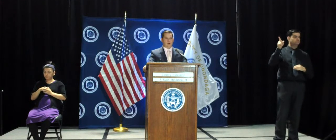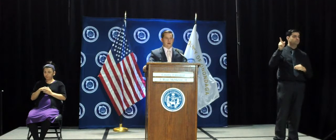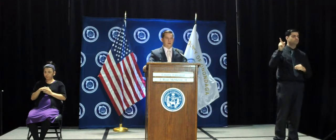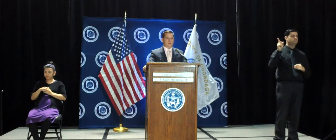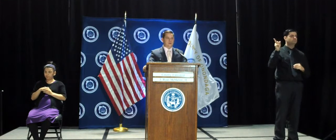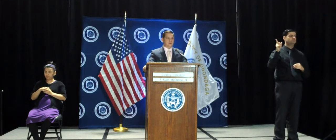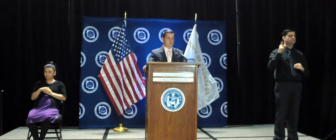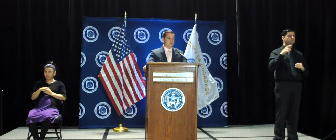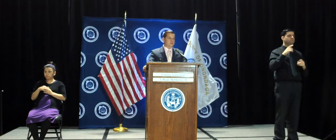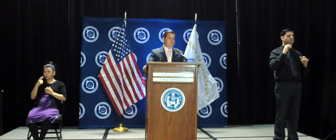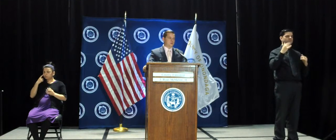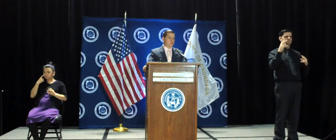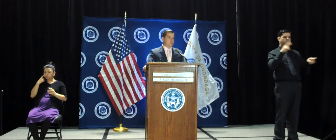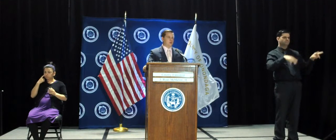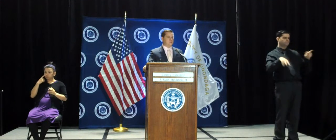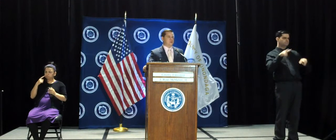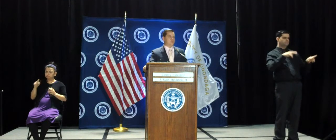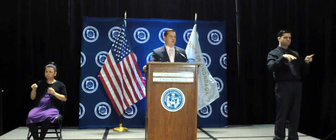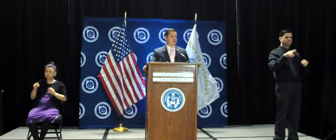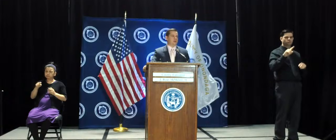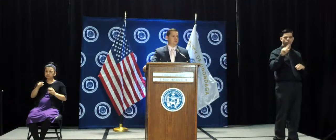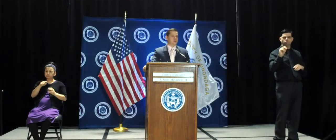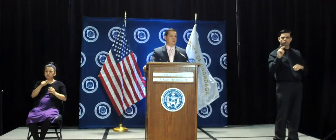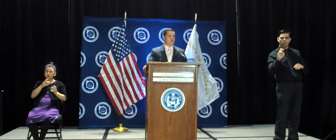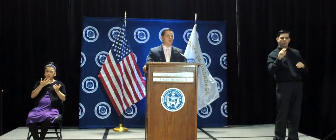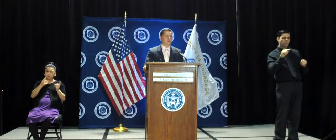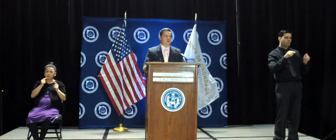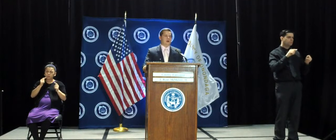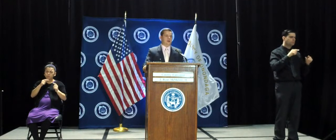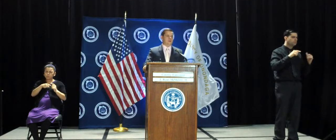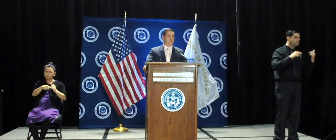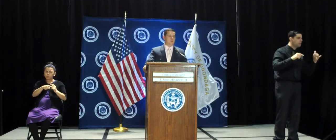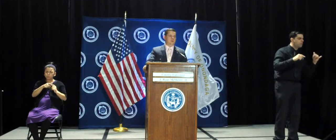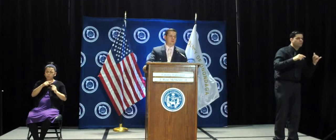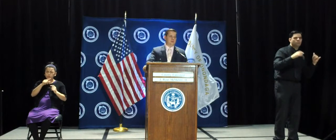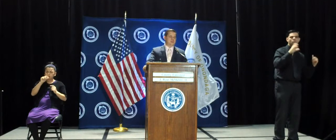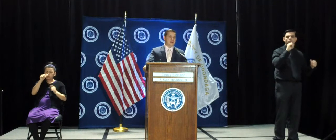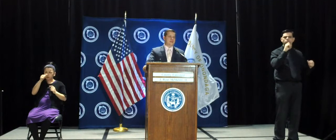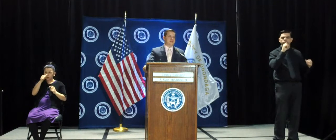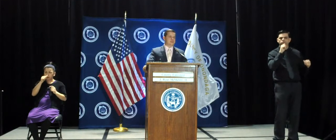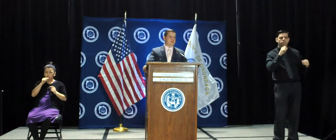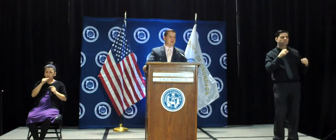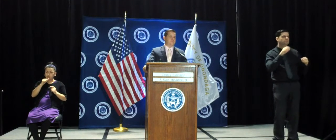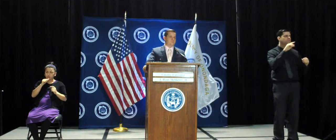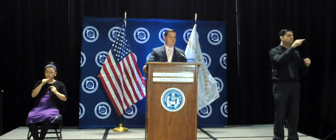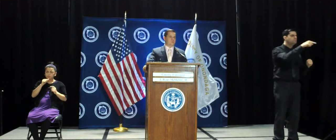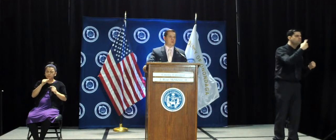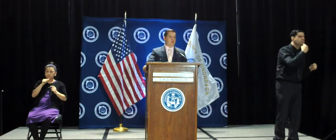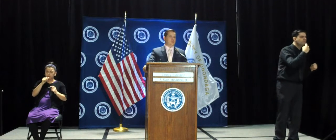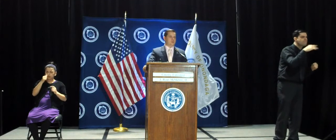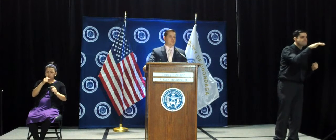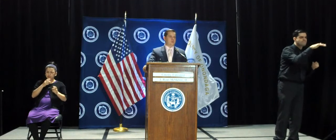and why aren't you in an orange zone or a red zone or a yellow zone. It's not just a